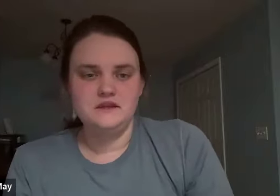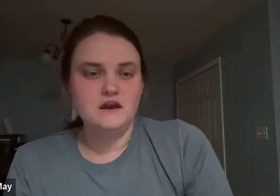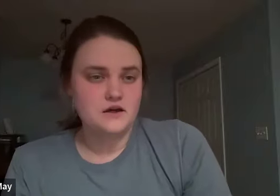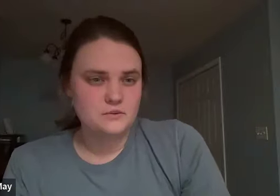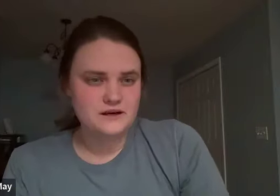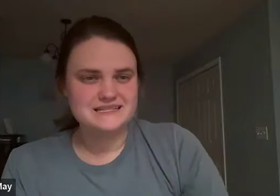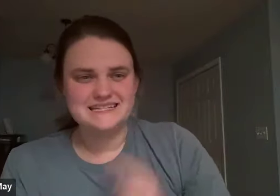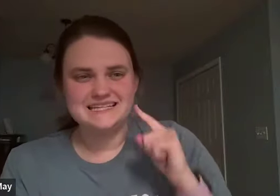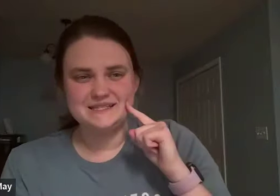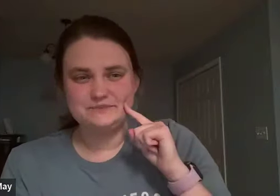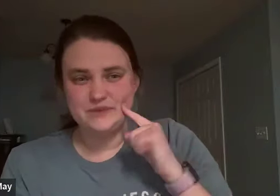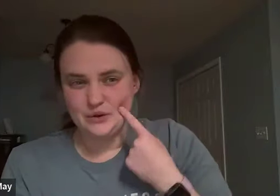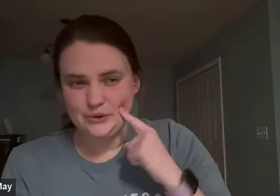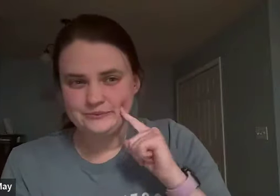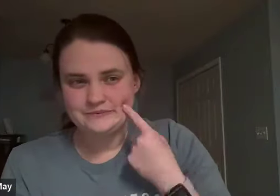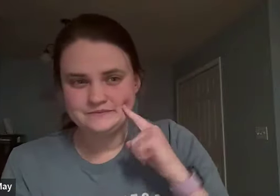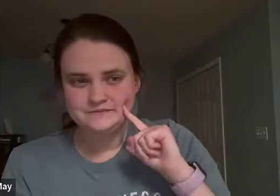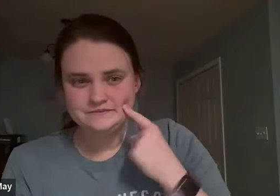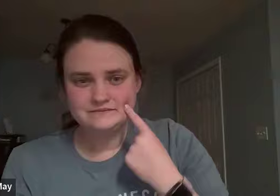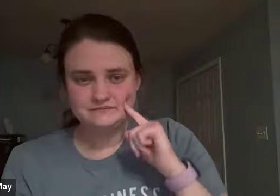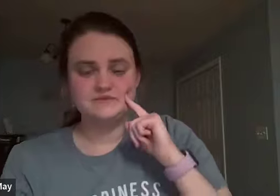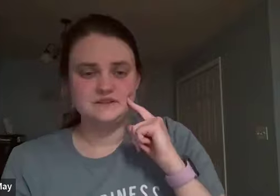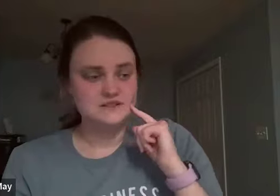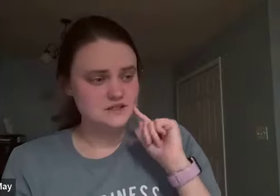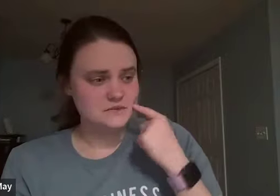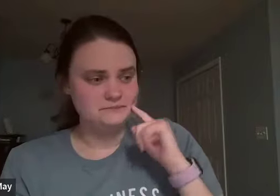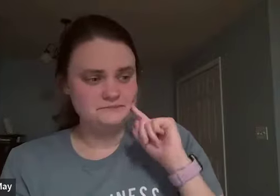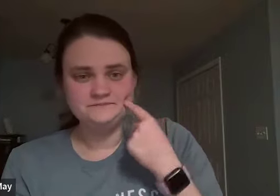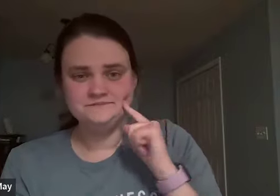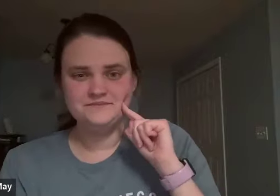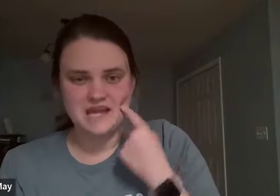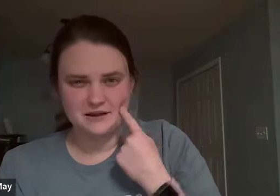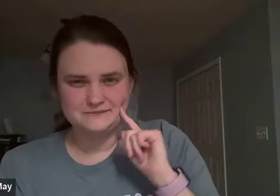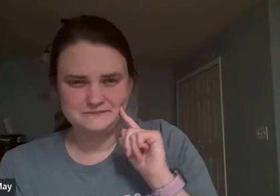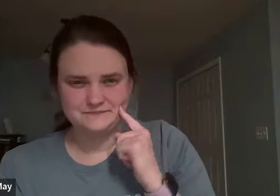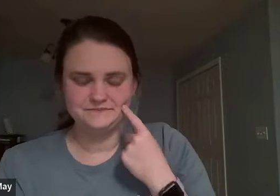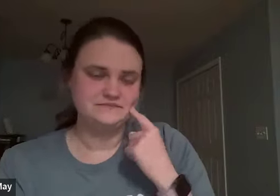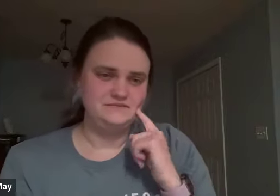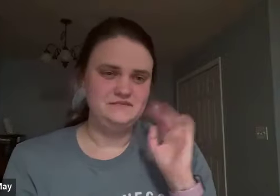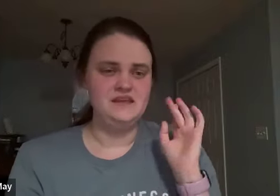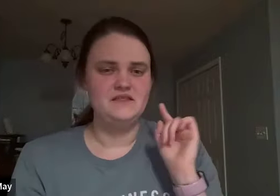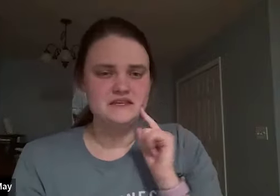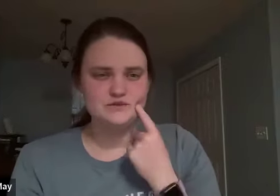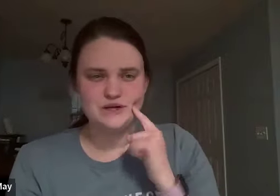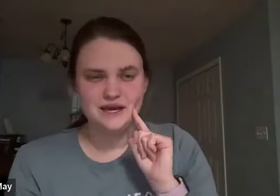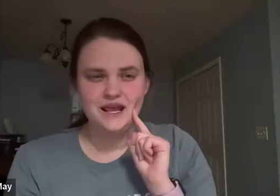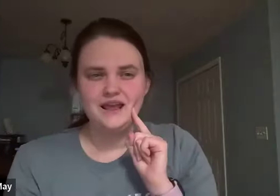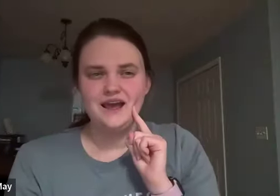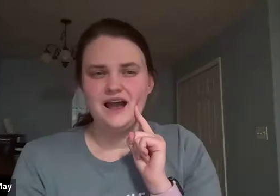The other one I see is pickle. Excuse me. Now, this one